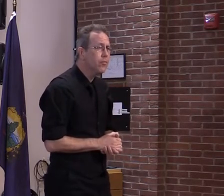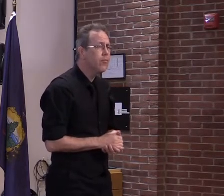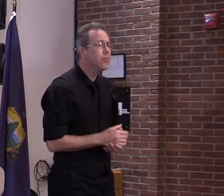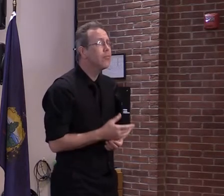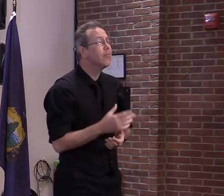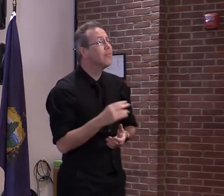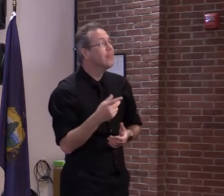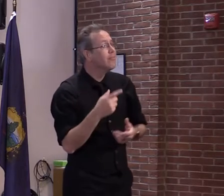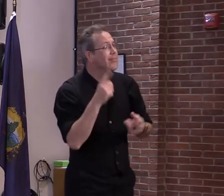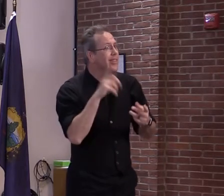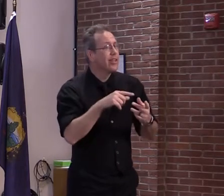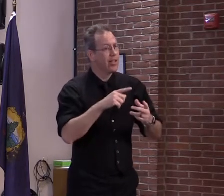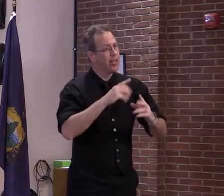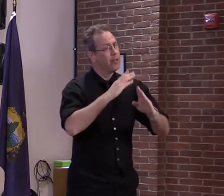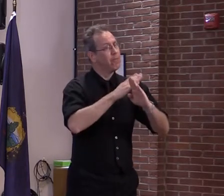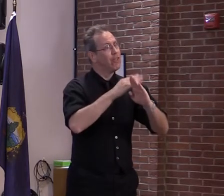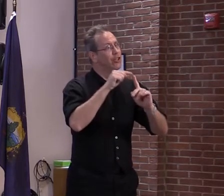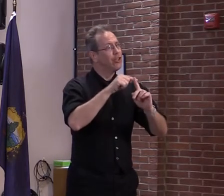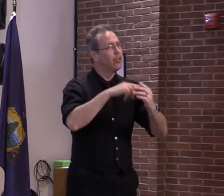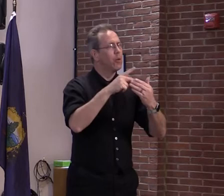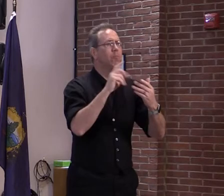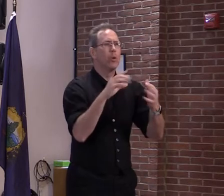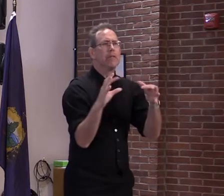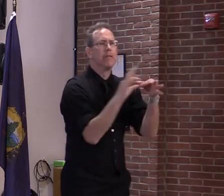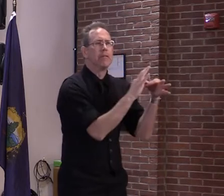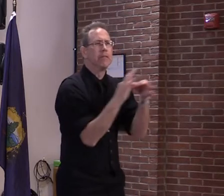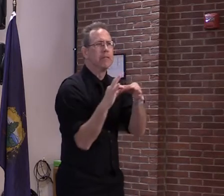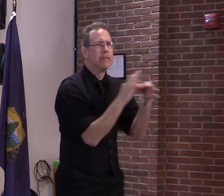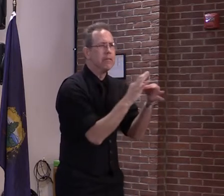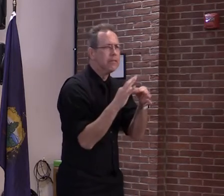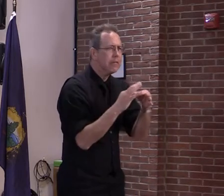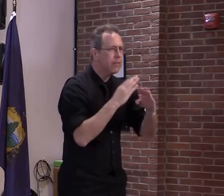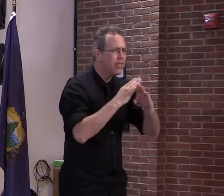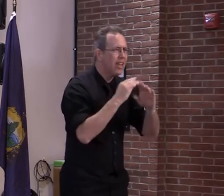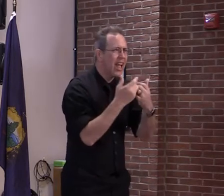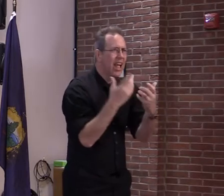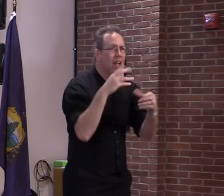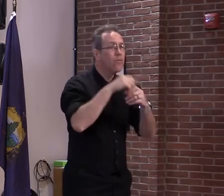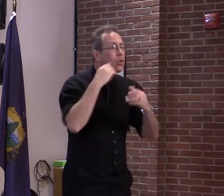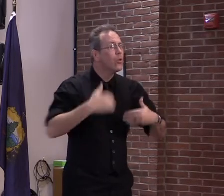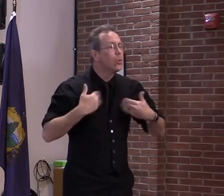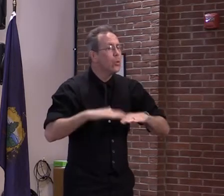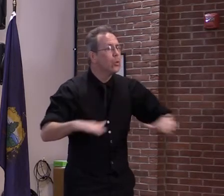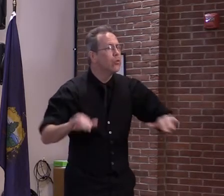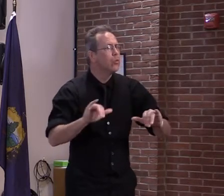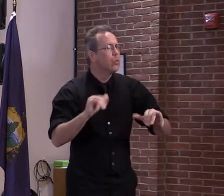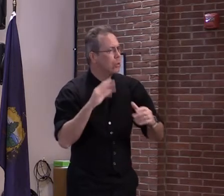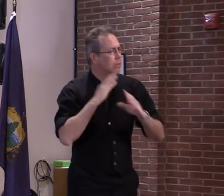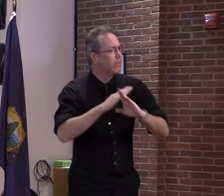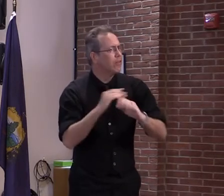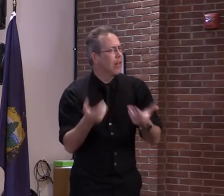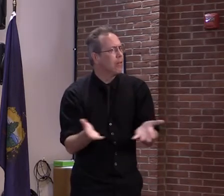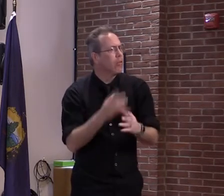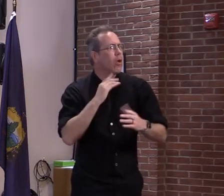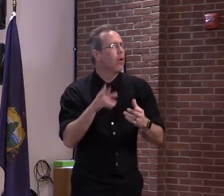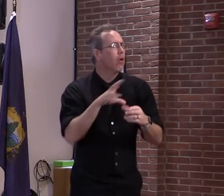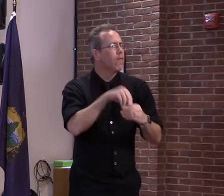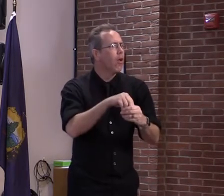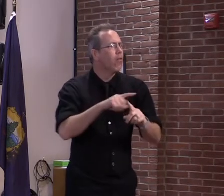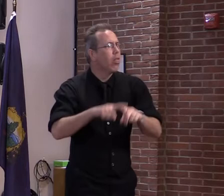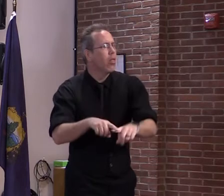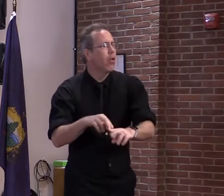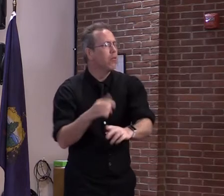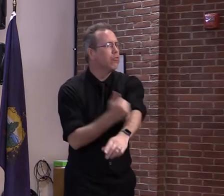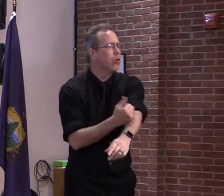these prevention coalitions and prevention activities for our youth to make sure that we have an